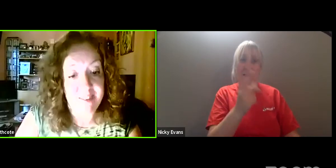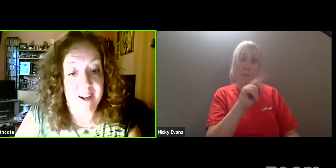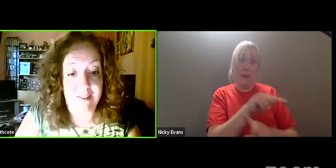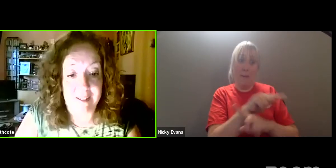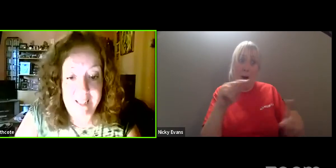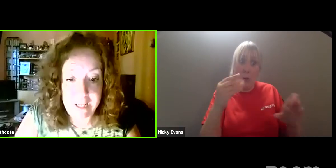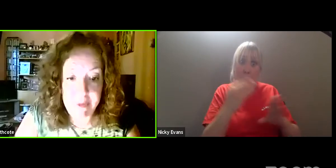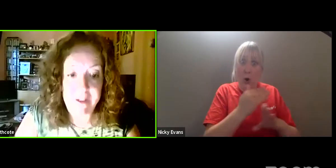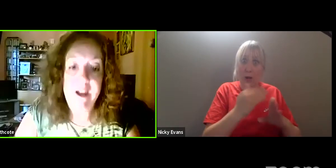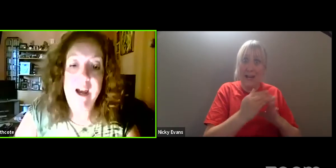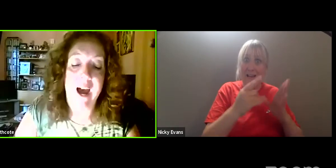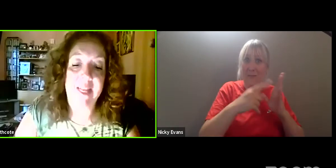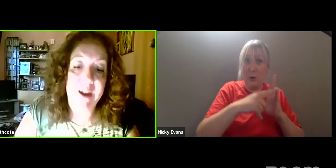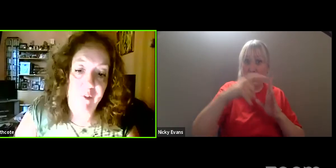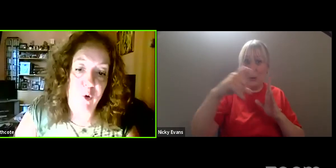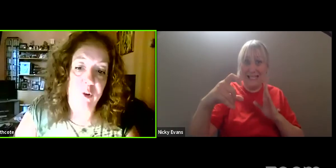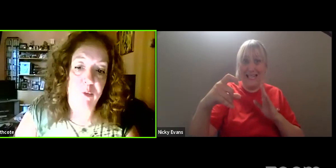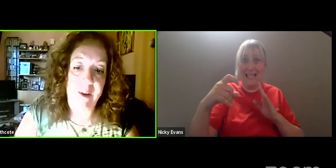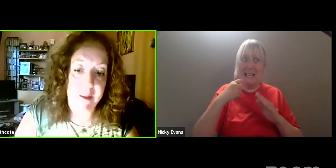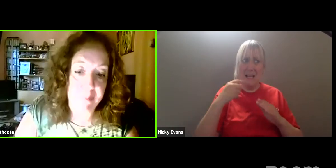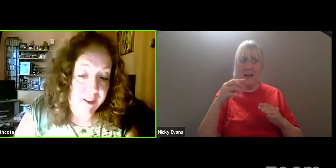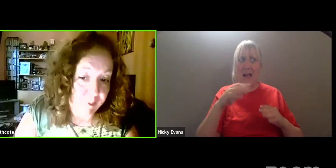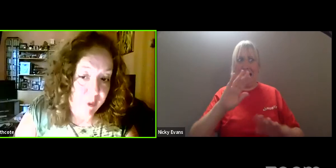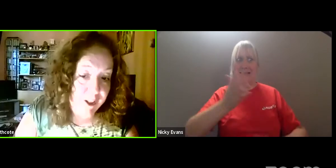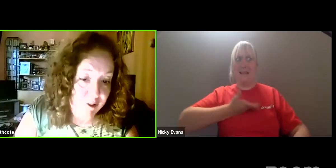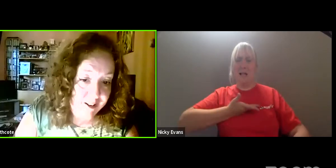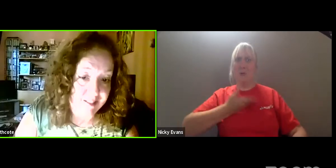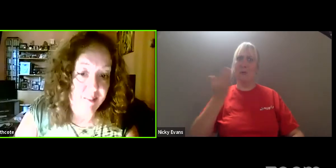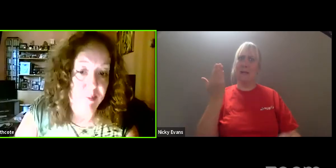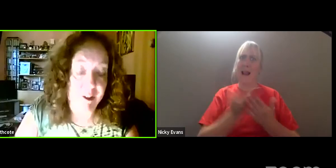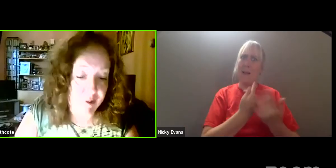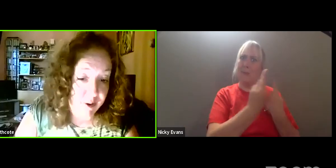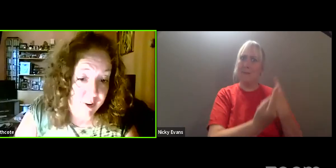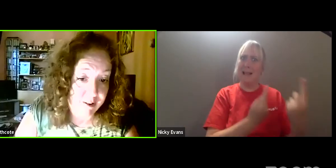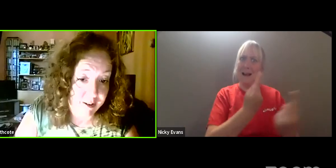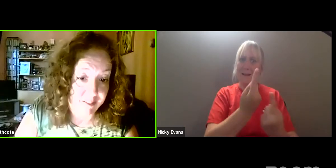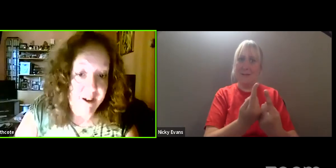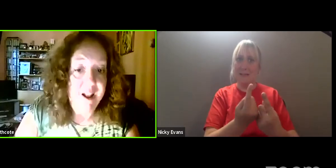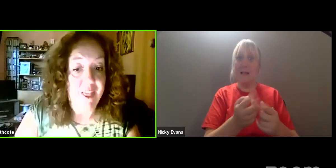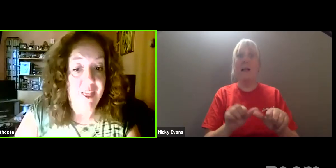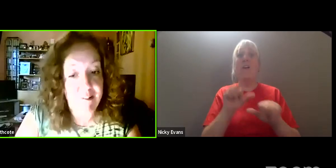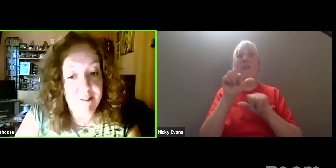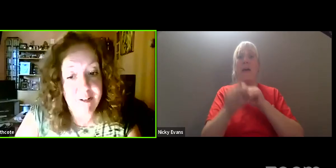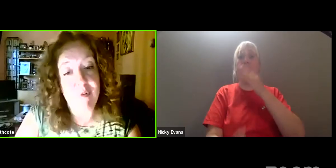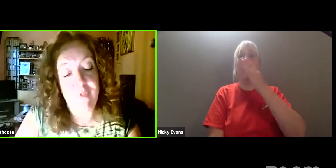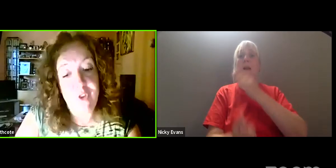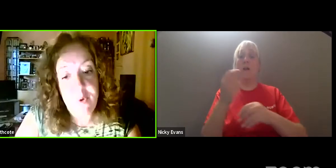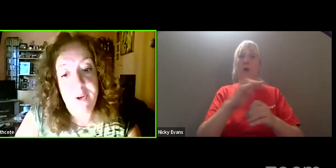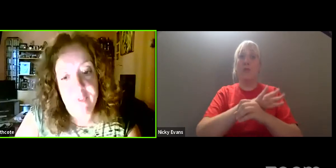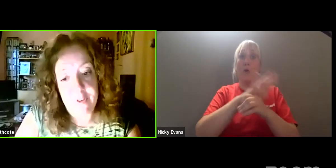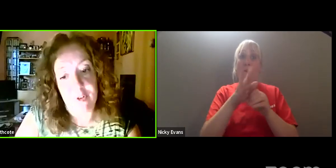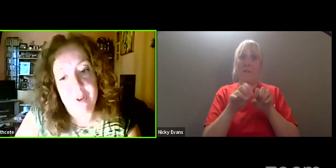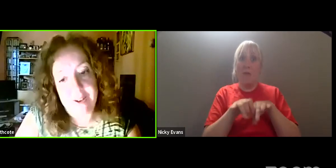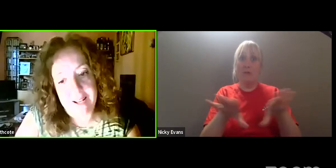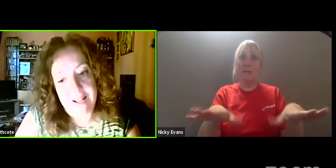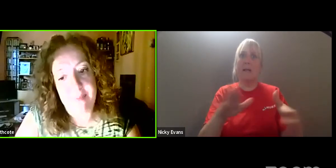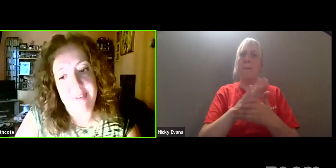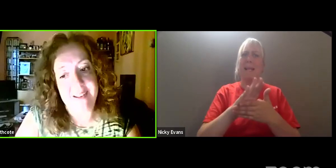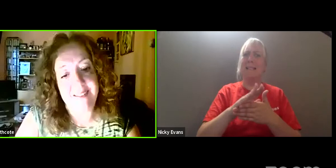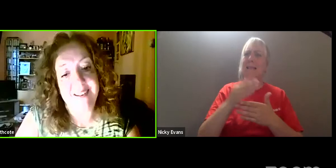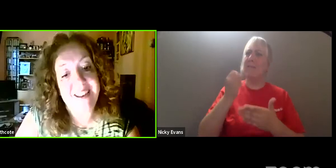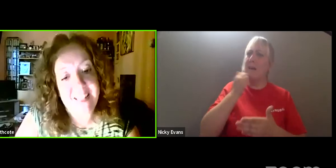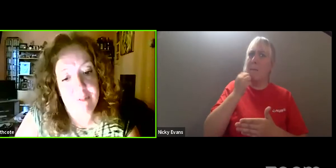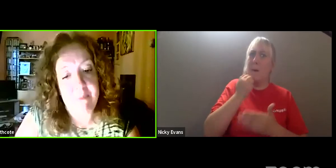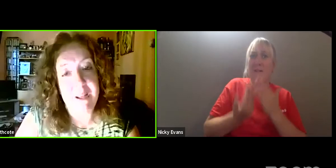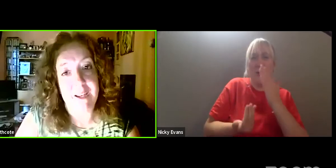also entitled to claim it. And then, of course, we were hit by the crisis, by the coronavirus. The current number of new universal credit claims